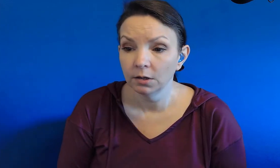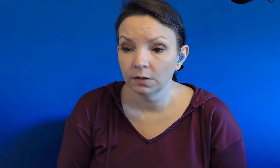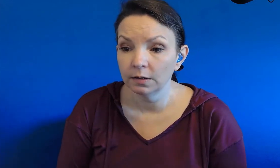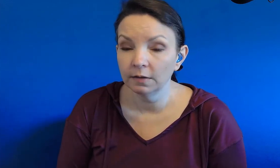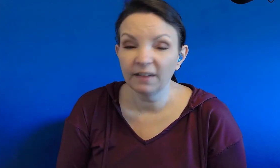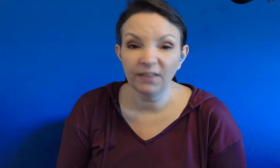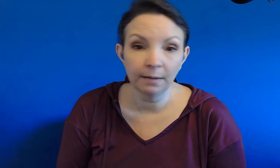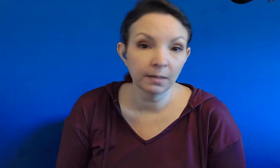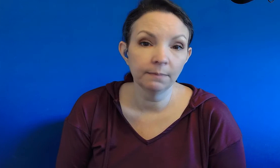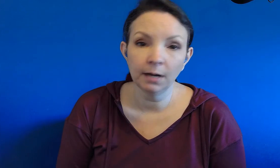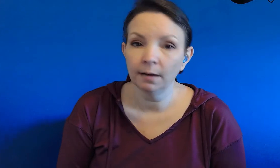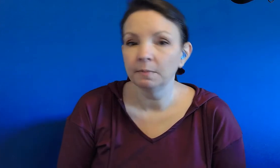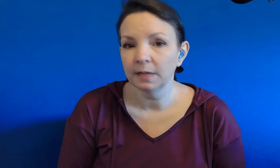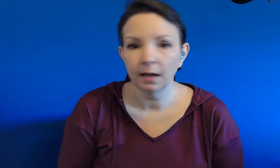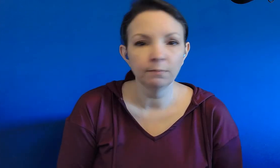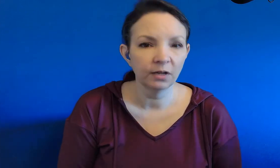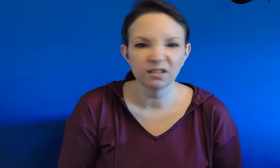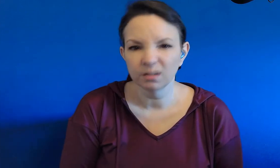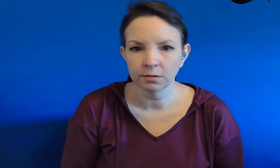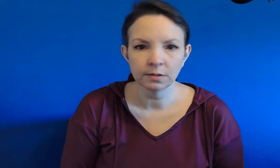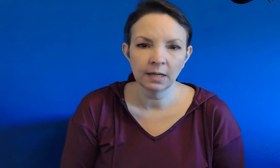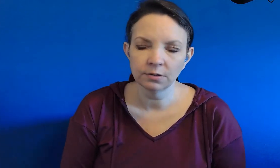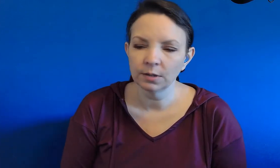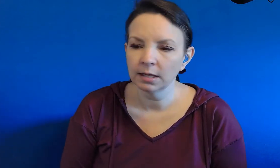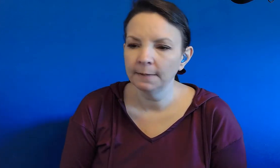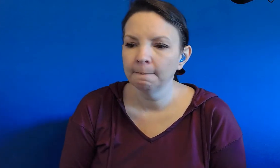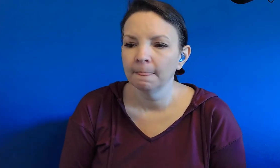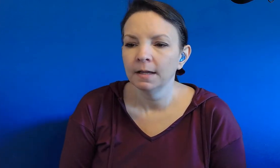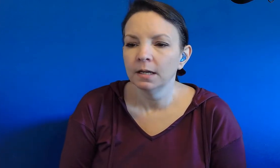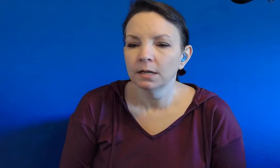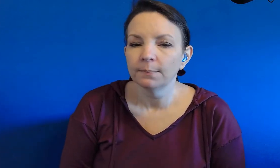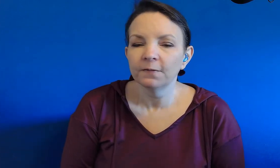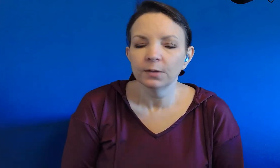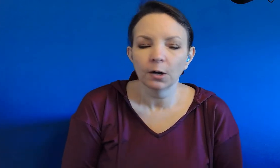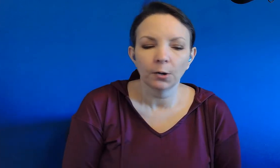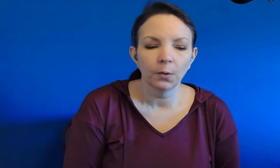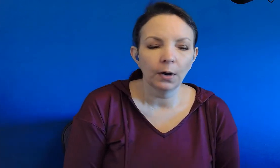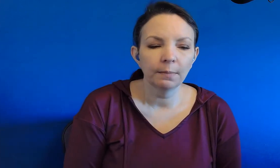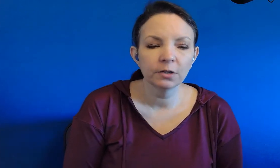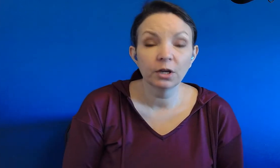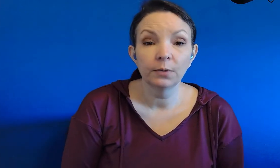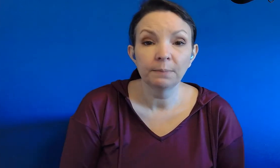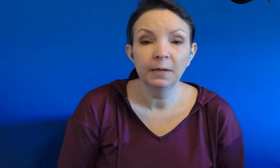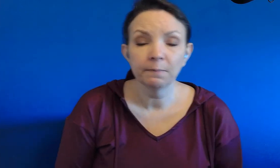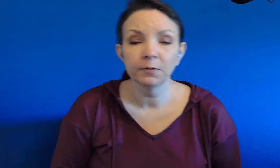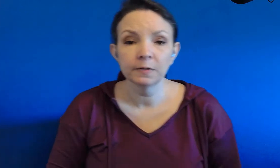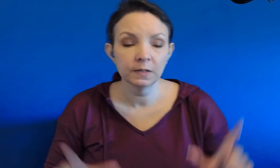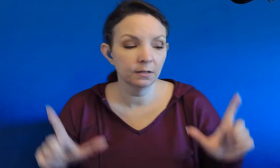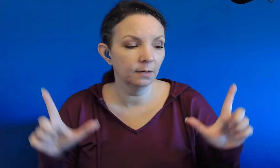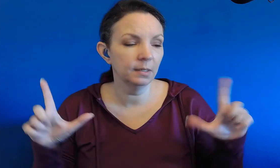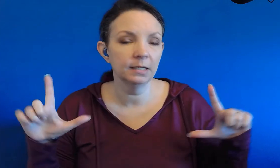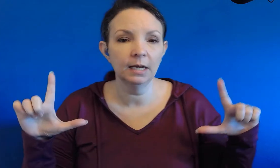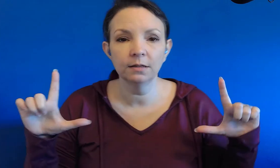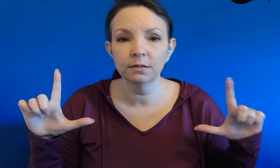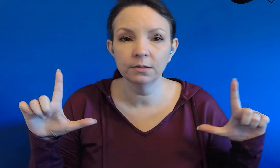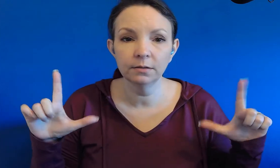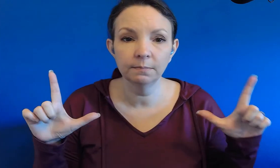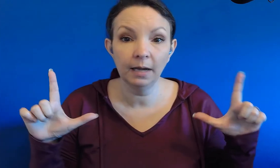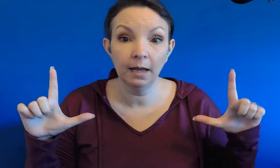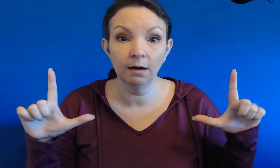like family, mom, dad, brothers, sisters, that sort of thing. So I'm going to start with people. So I'm going to take my L and